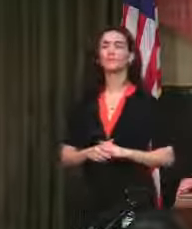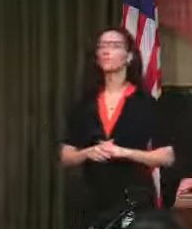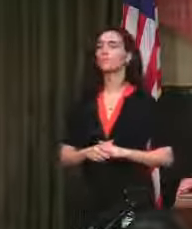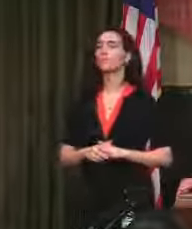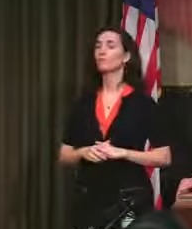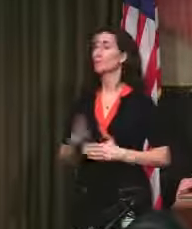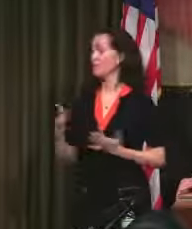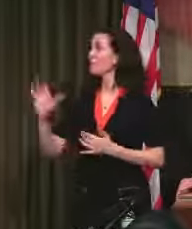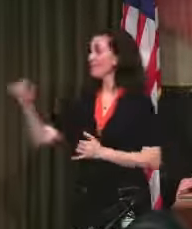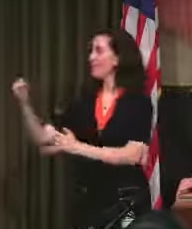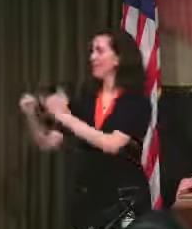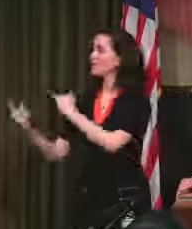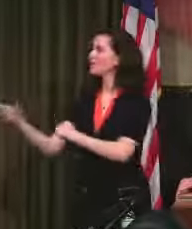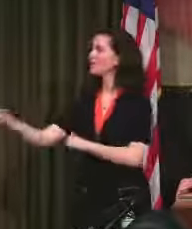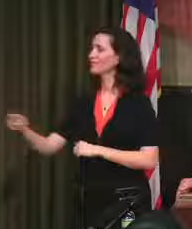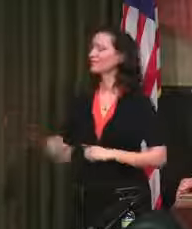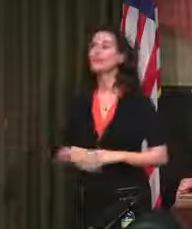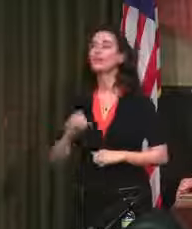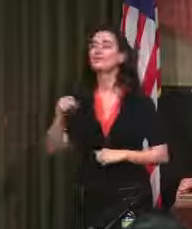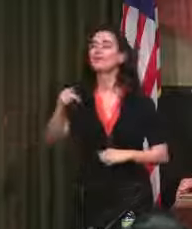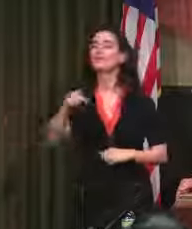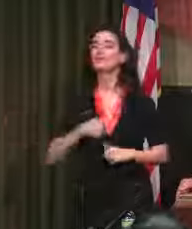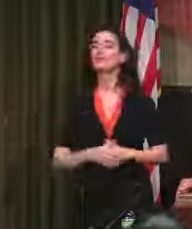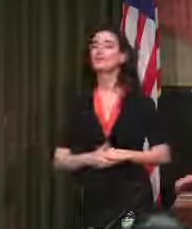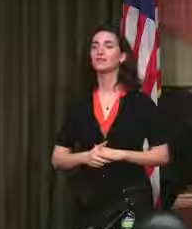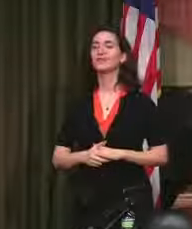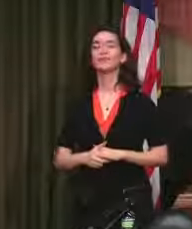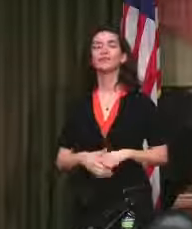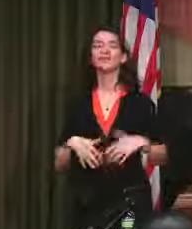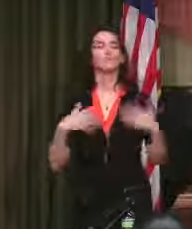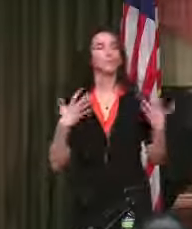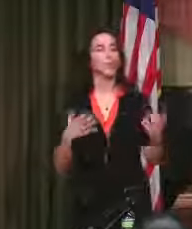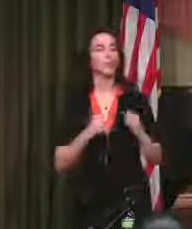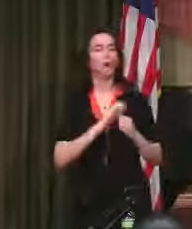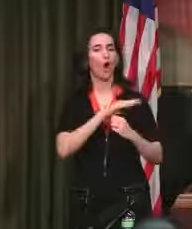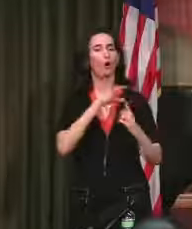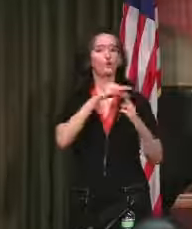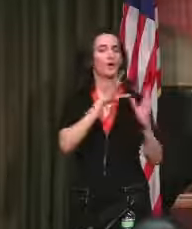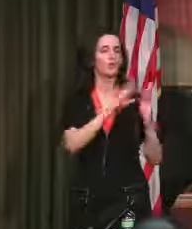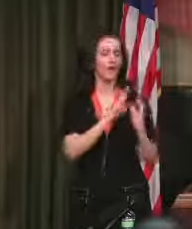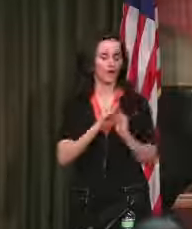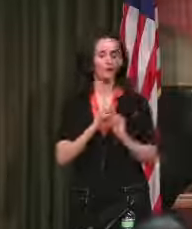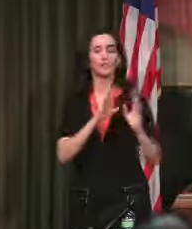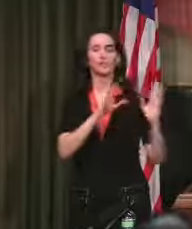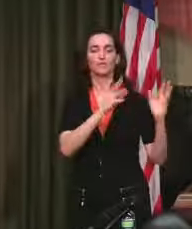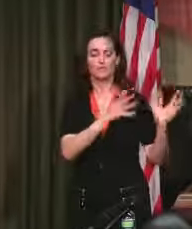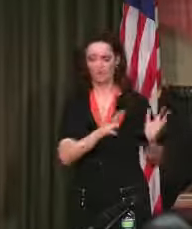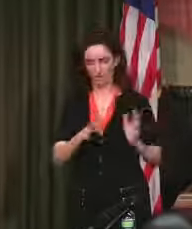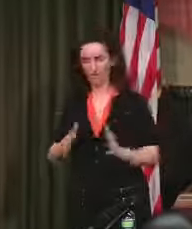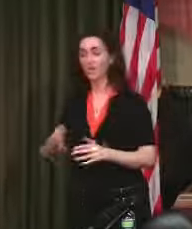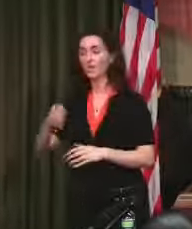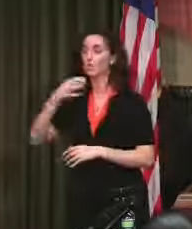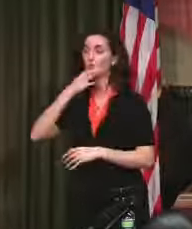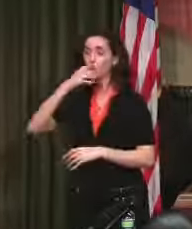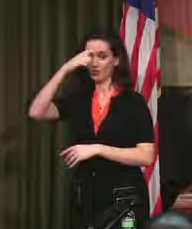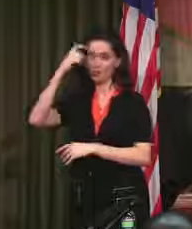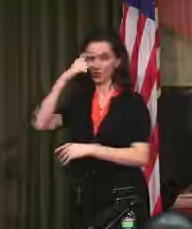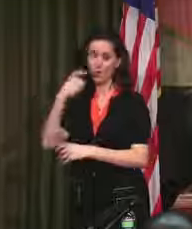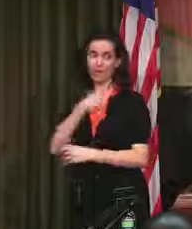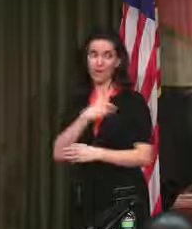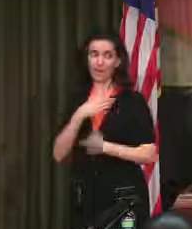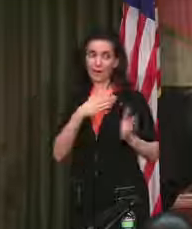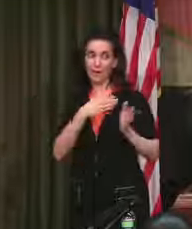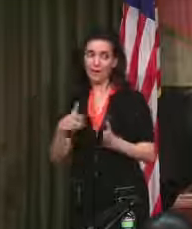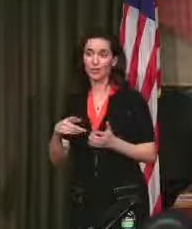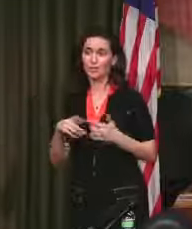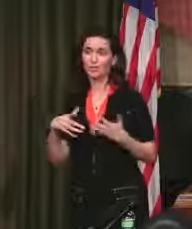Maybe that was the last question. Yes, sir. All right, so with all these special sessions done, obviously summer's coming up, you have a plan to